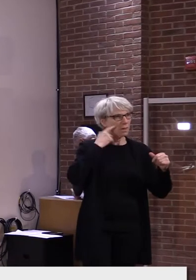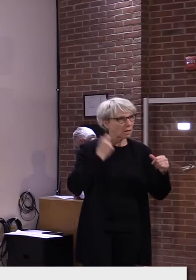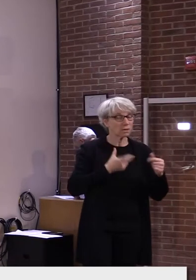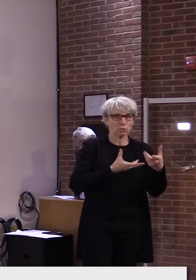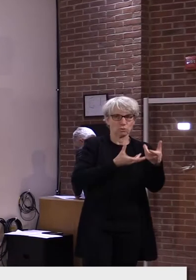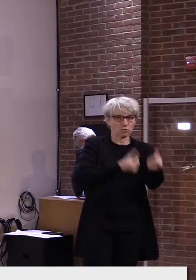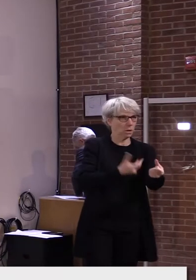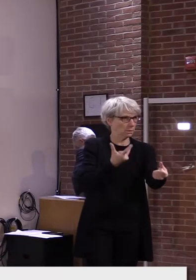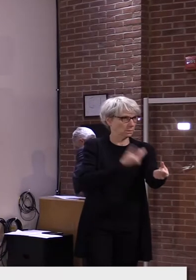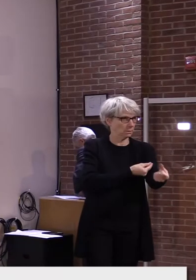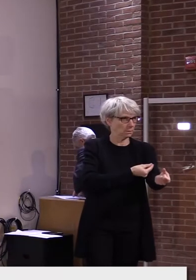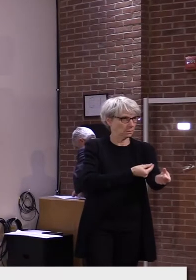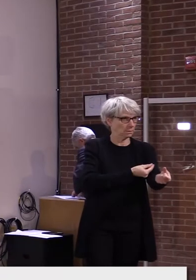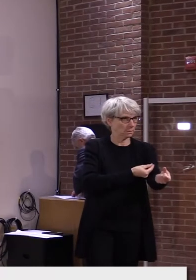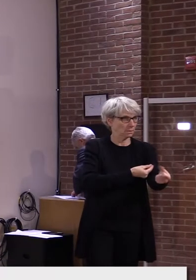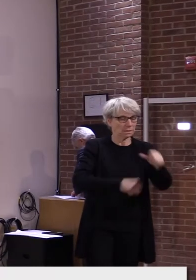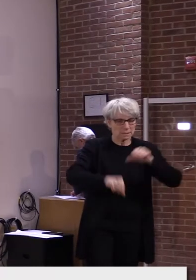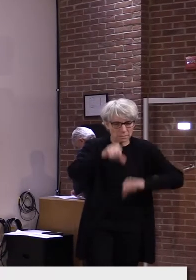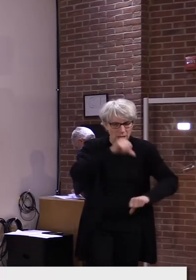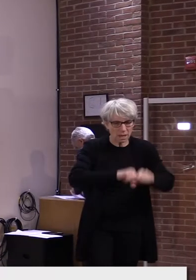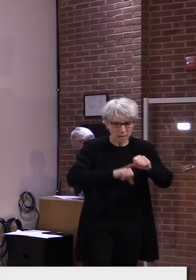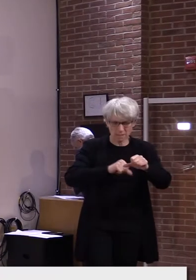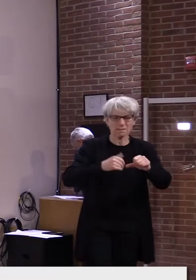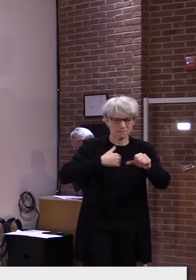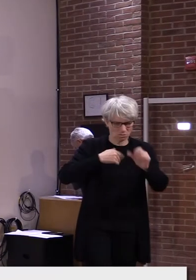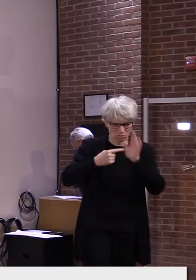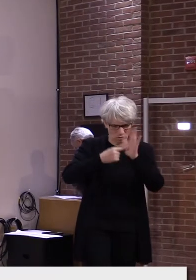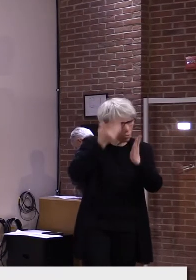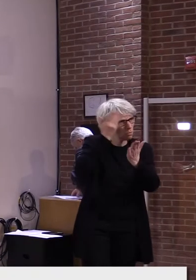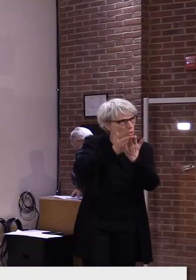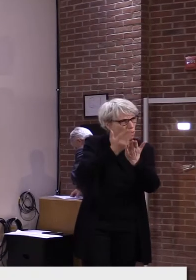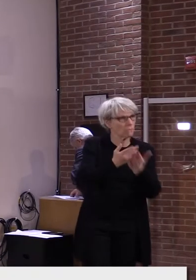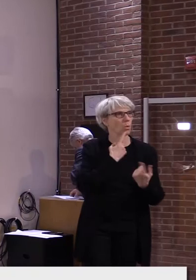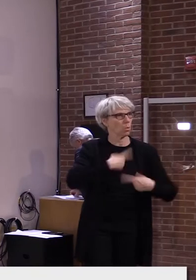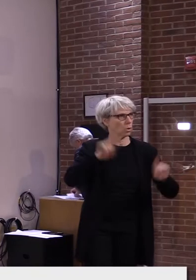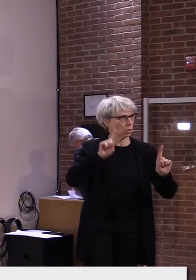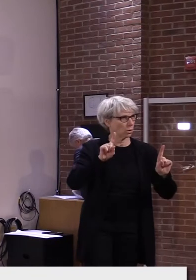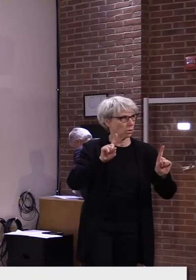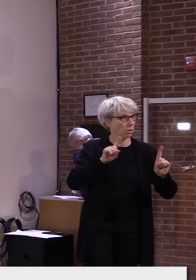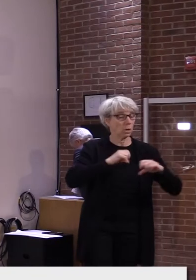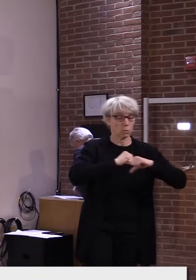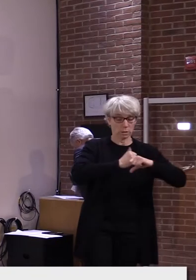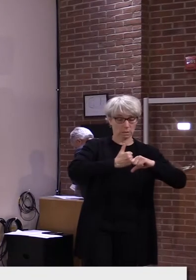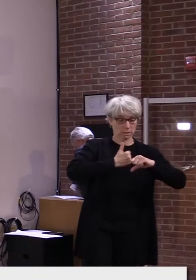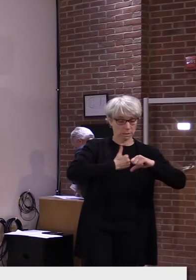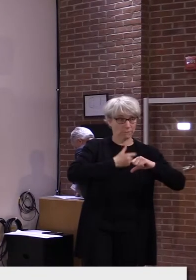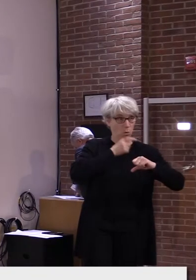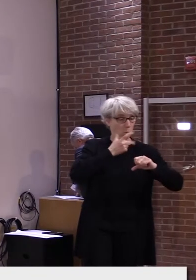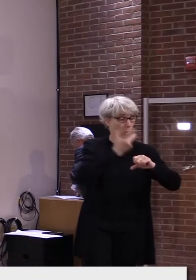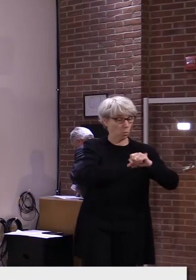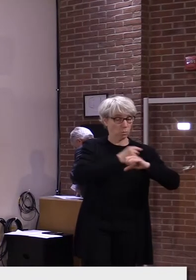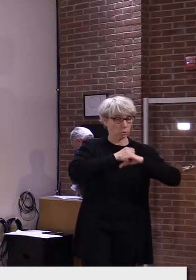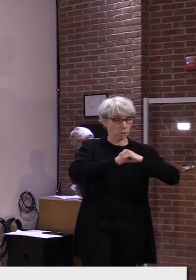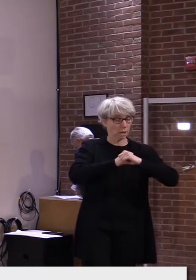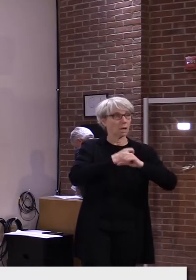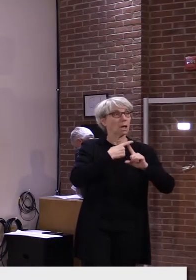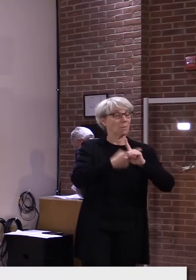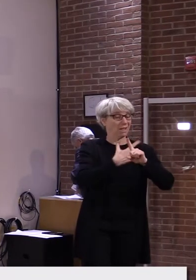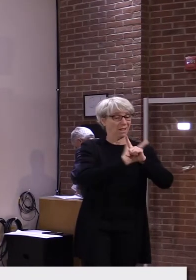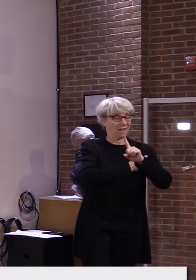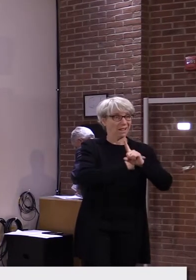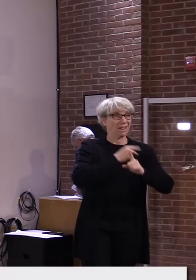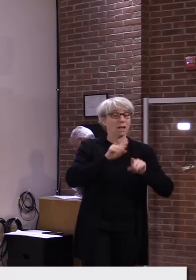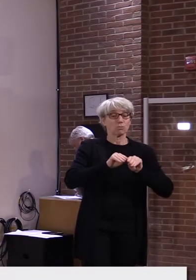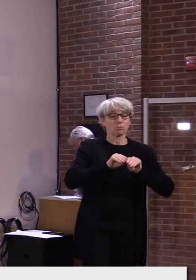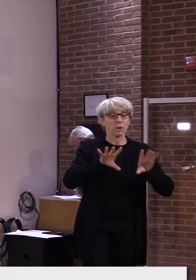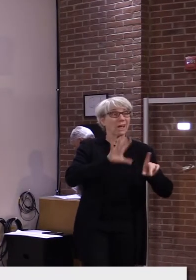science that says it works to protect ourselves and lower any chance of spreading. This stops